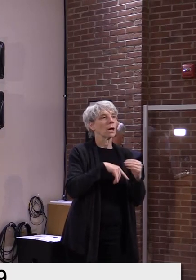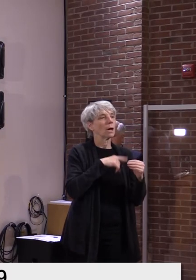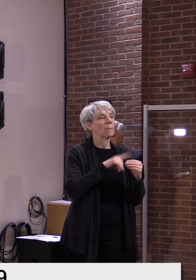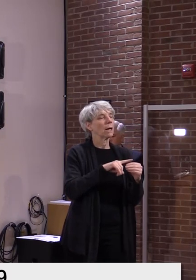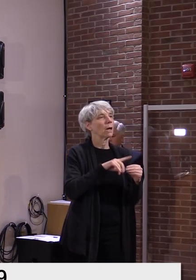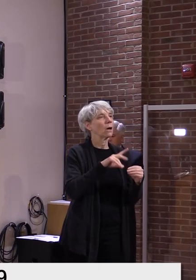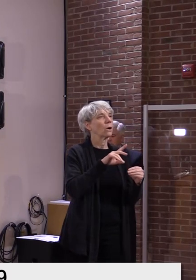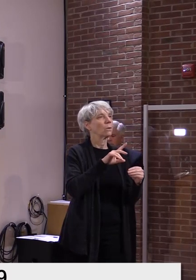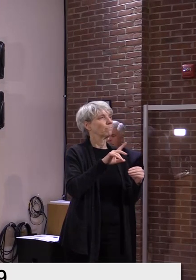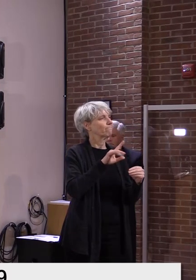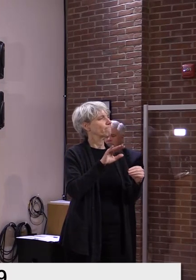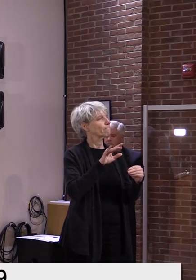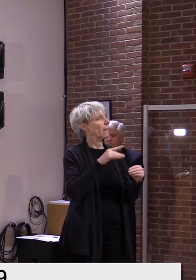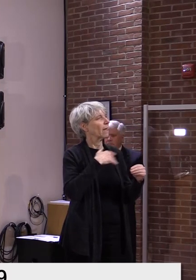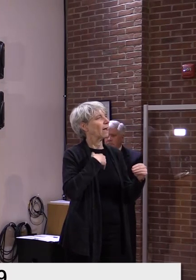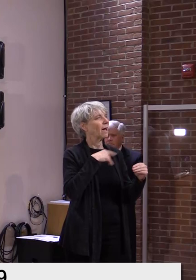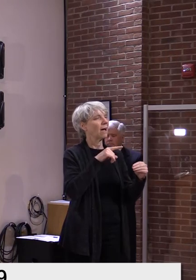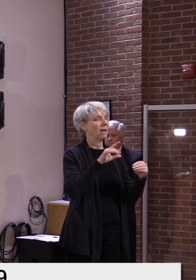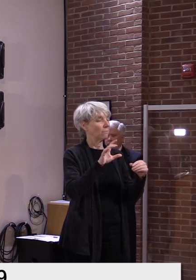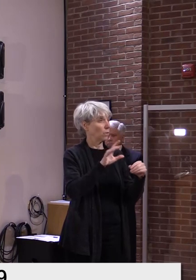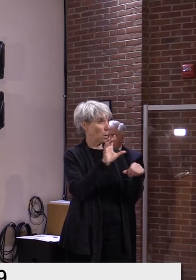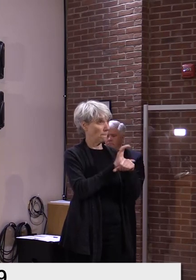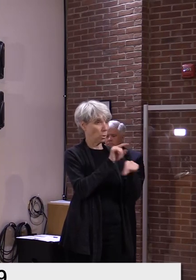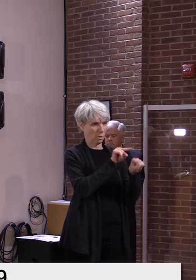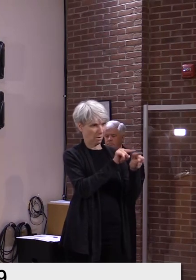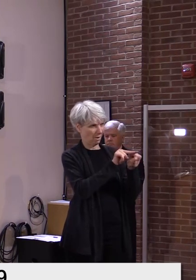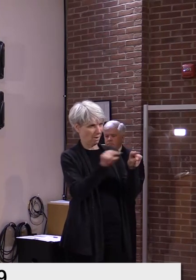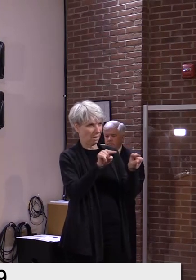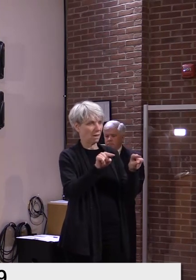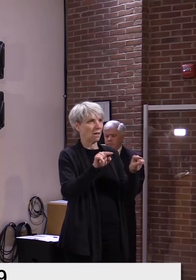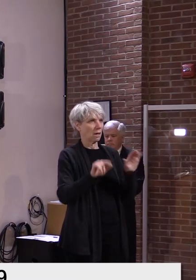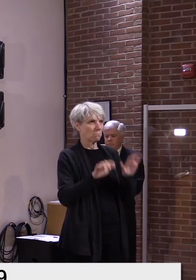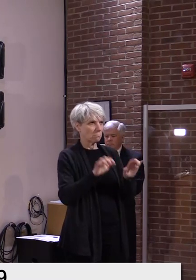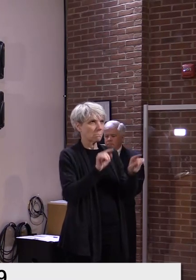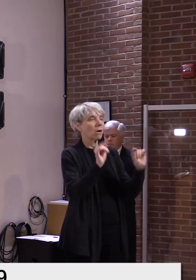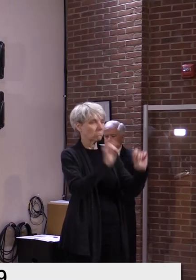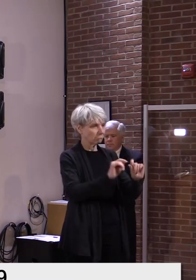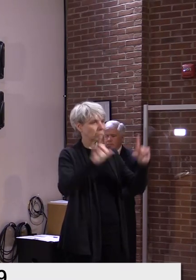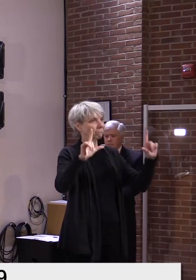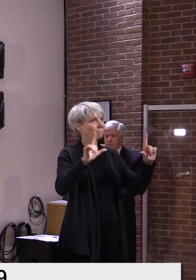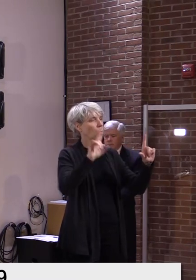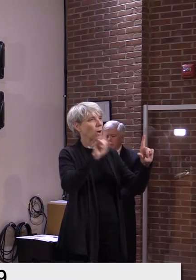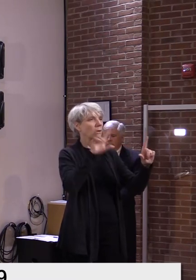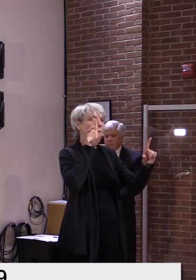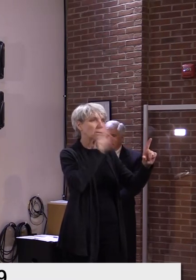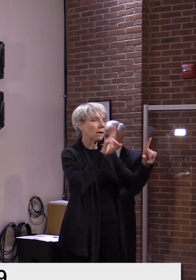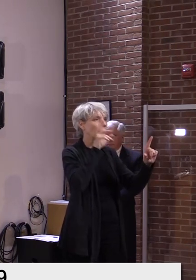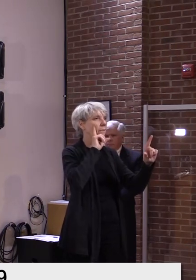Vermonters go online to sign up for a vaccine or sign up for a COVID test.